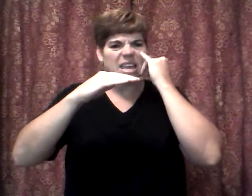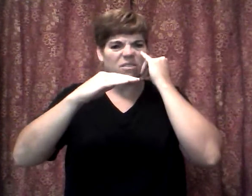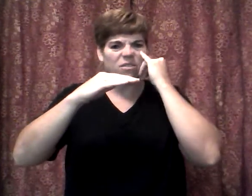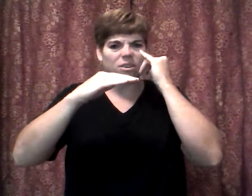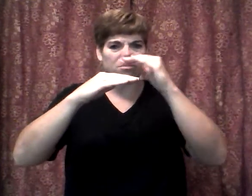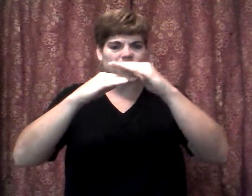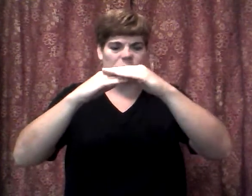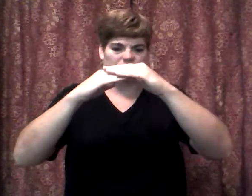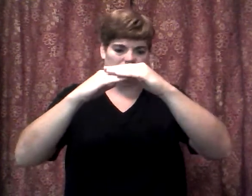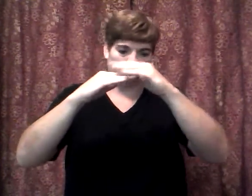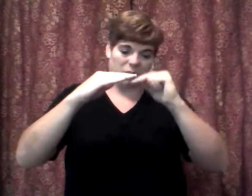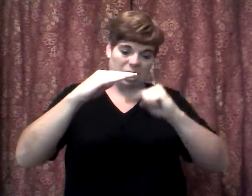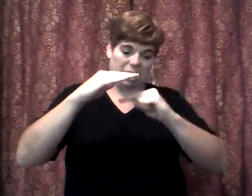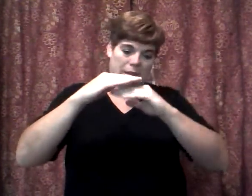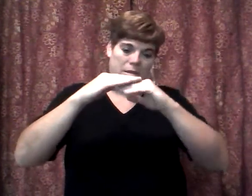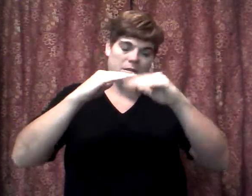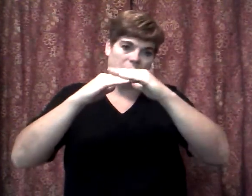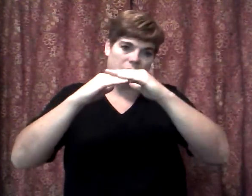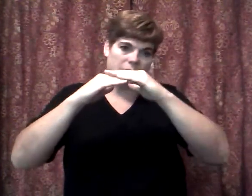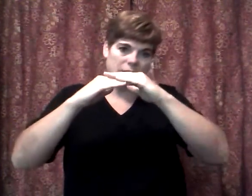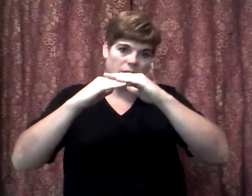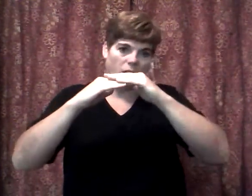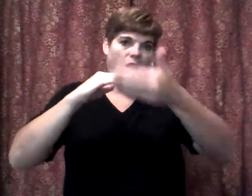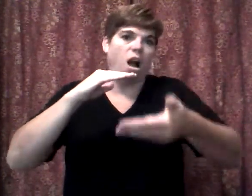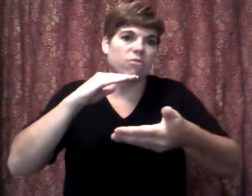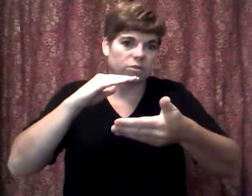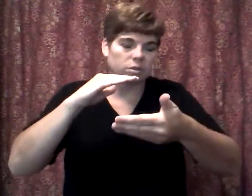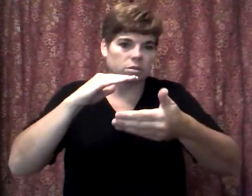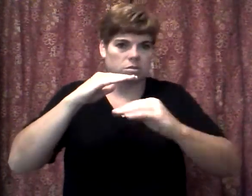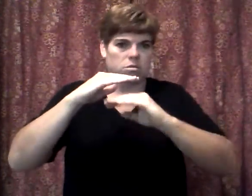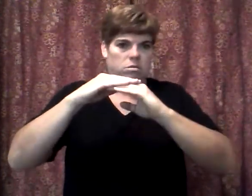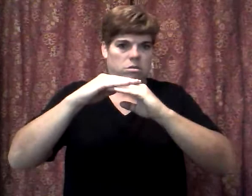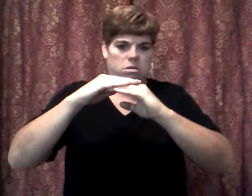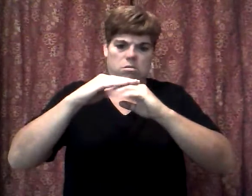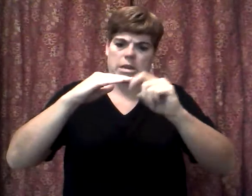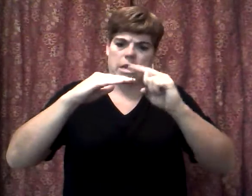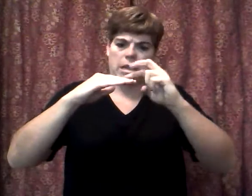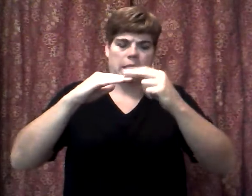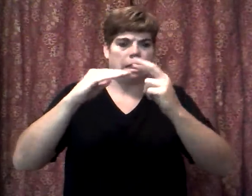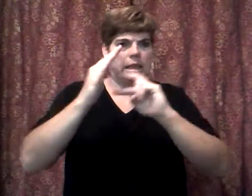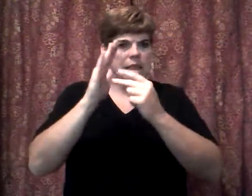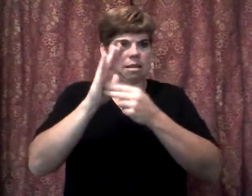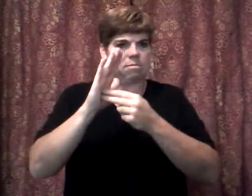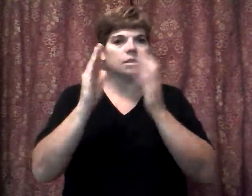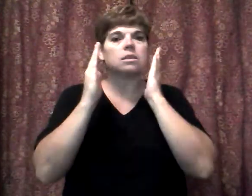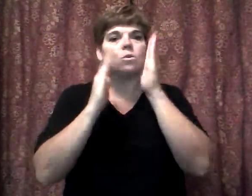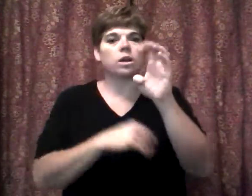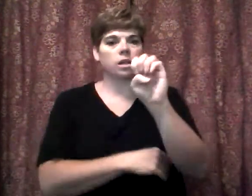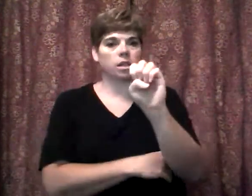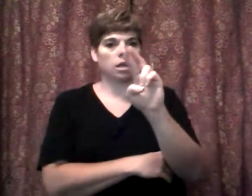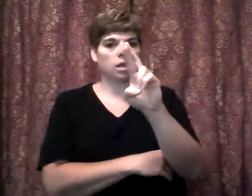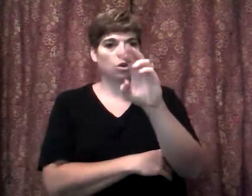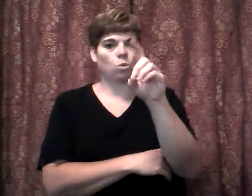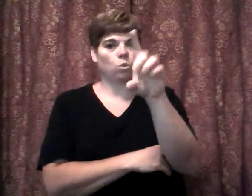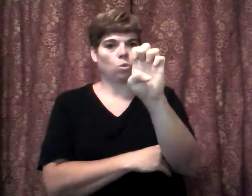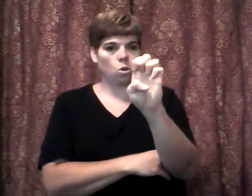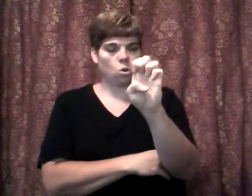loose layer is more likely to erode now or fall off. So it peels off like the layer of an